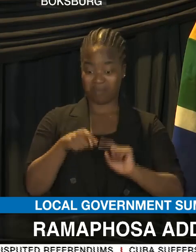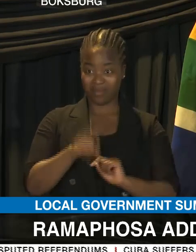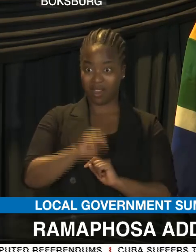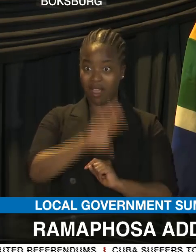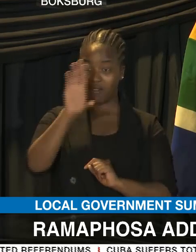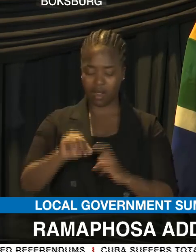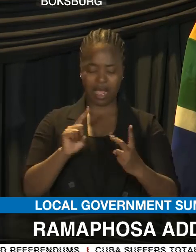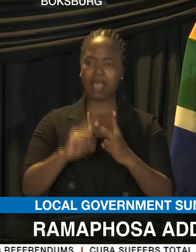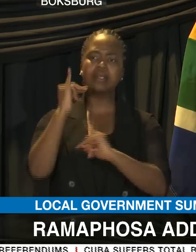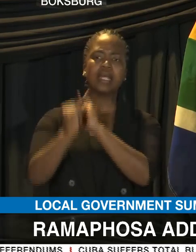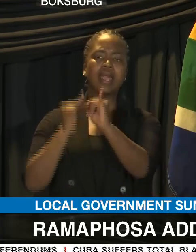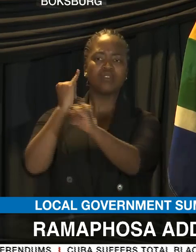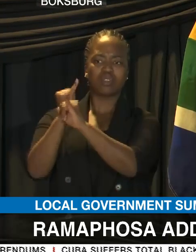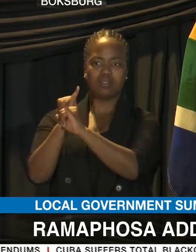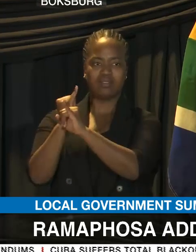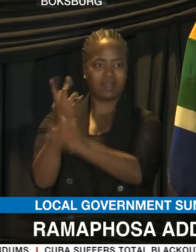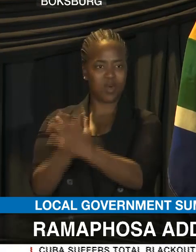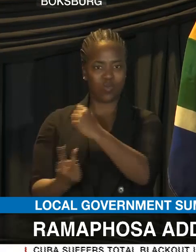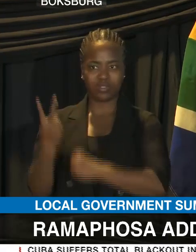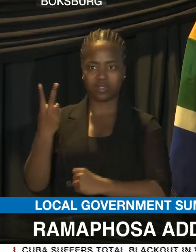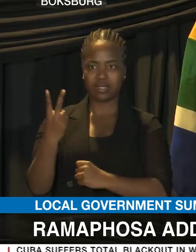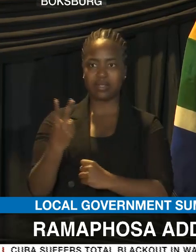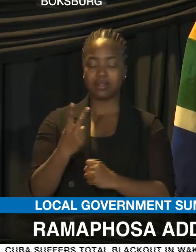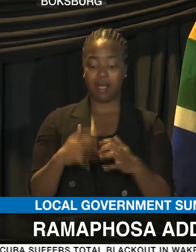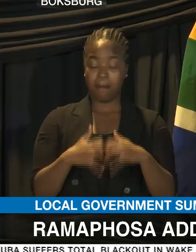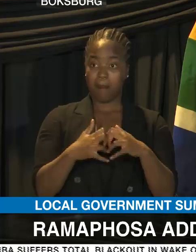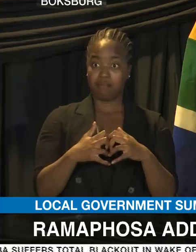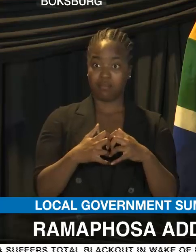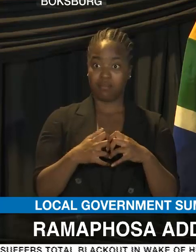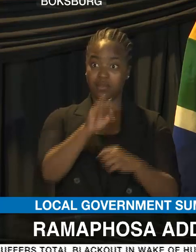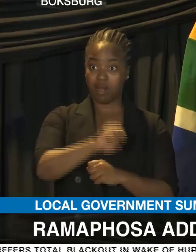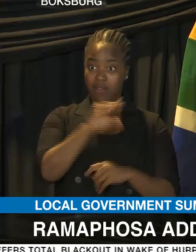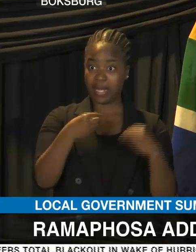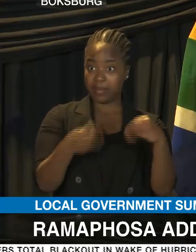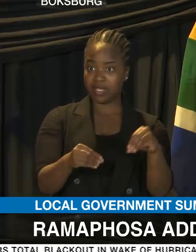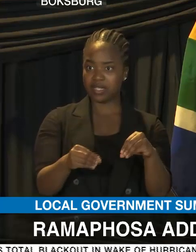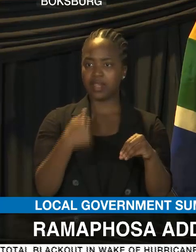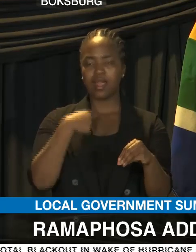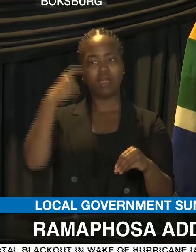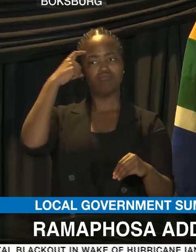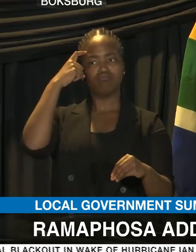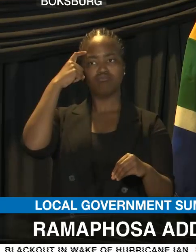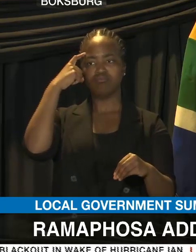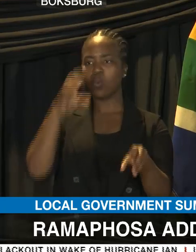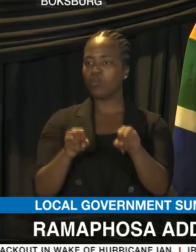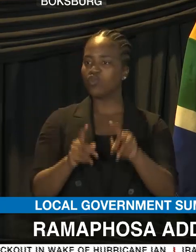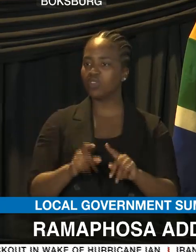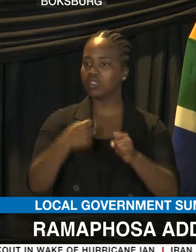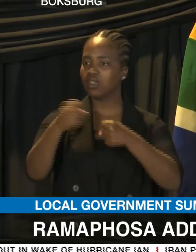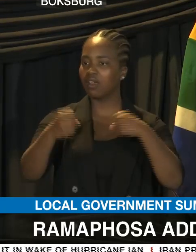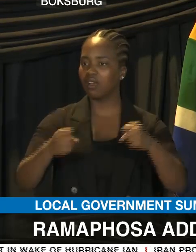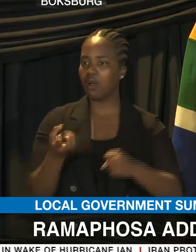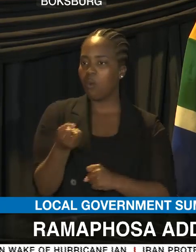multinationals, make their investment decisions on where to bring or to expand